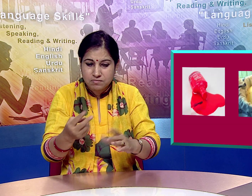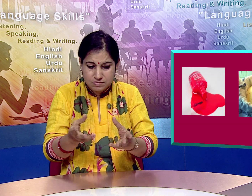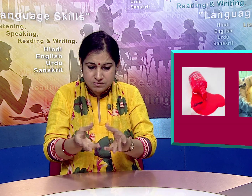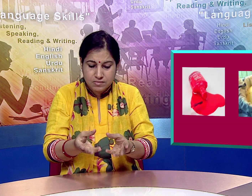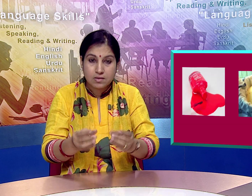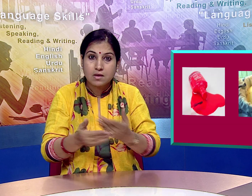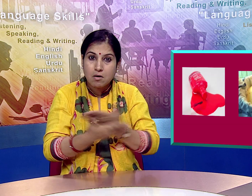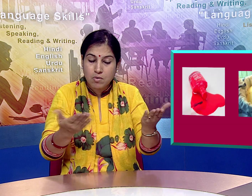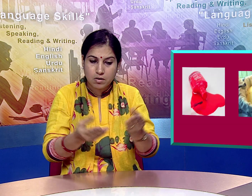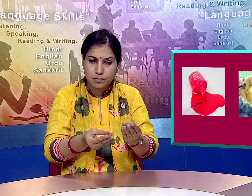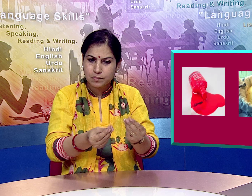texture of the fabric